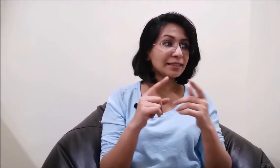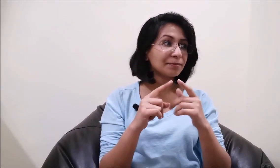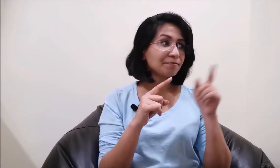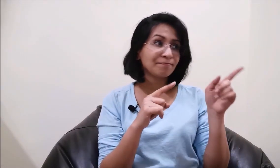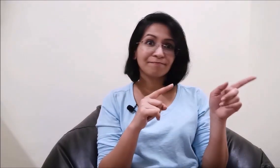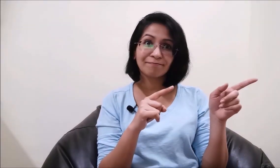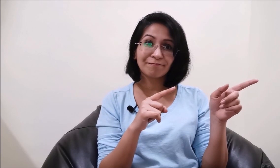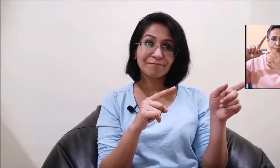as,